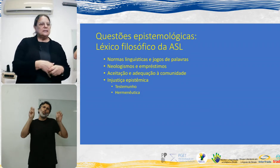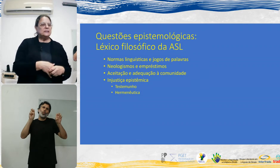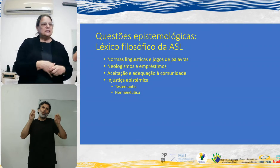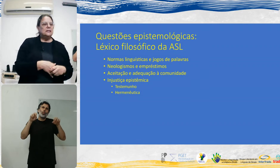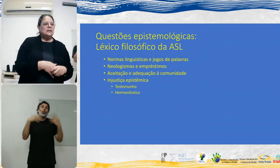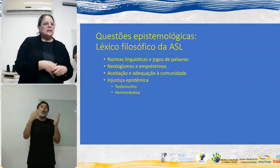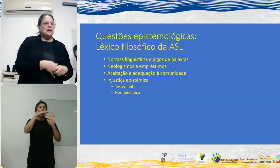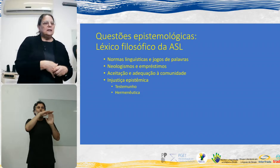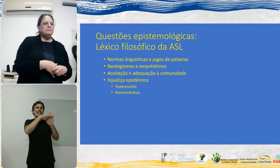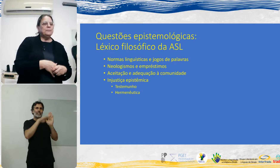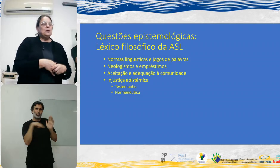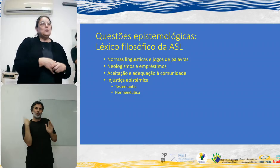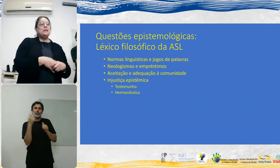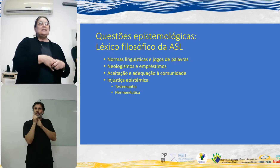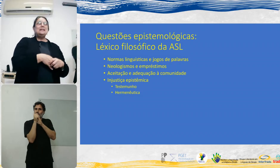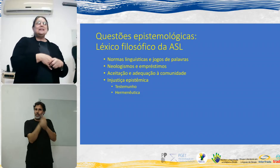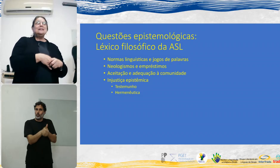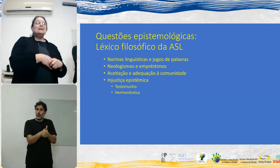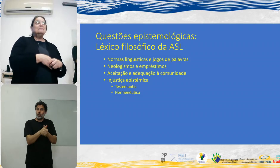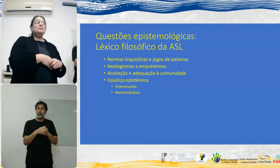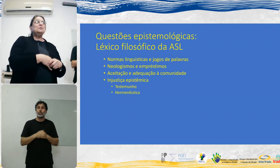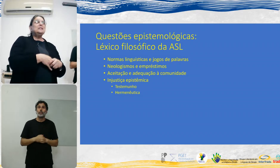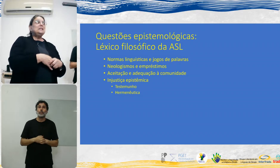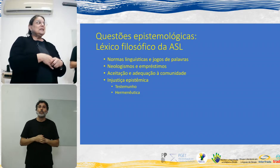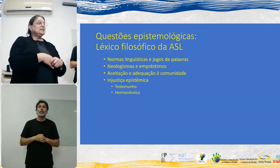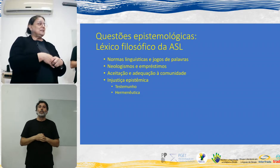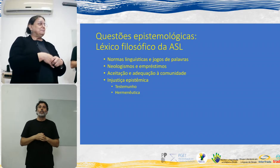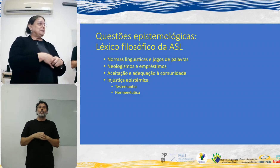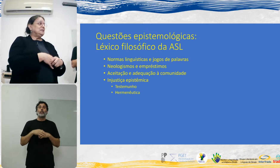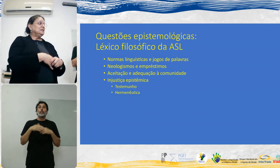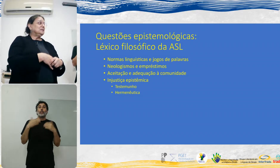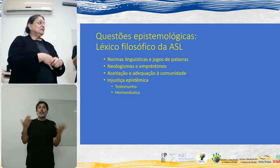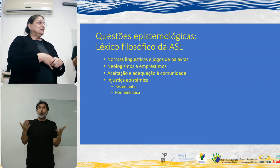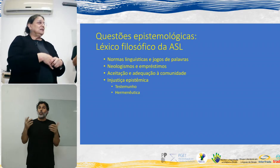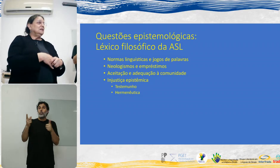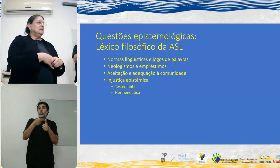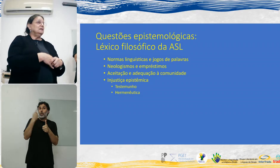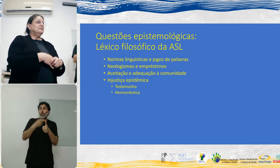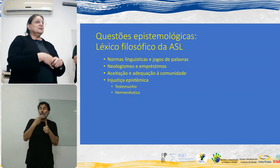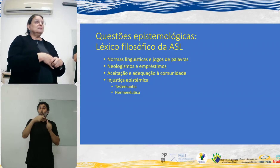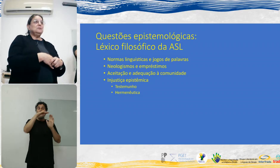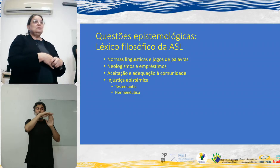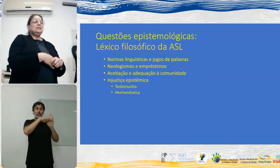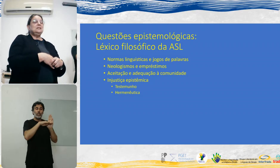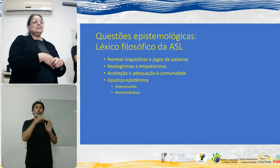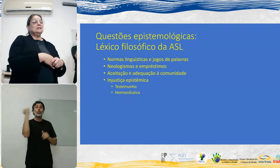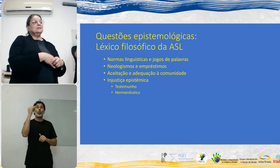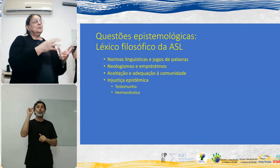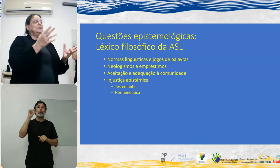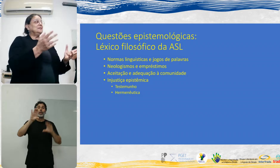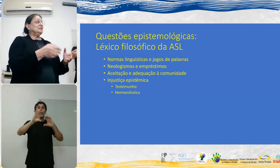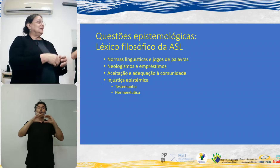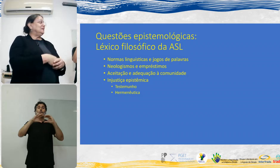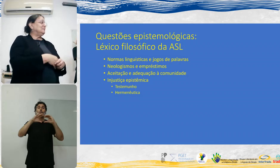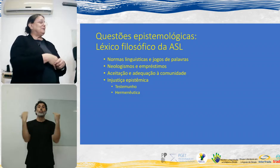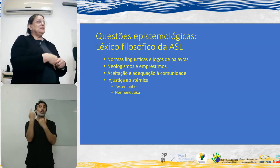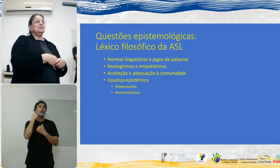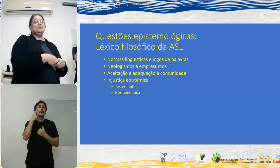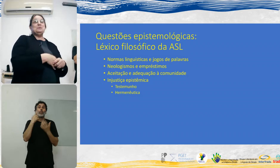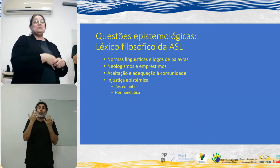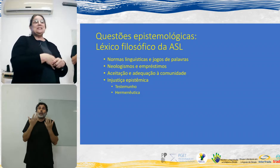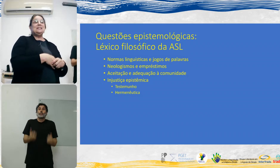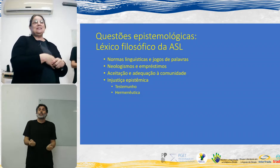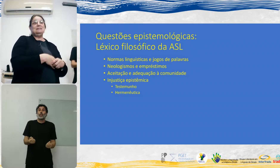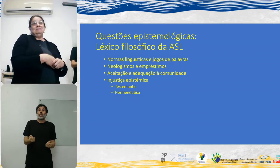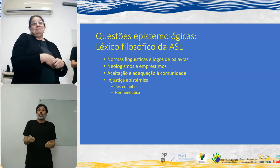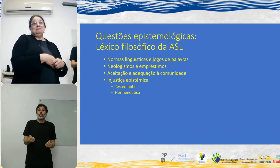behind this. We needed community acceptance. If the community says, oh, that's nice, but they don't